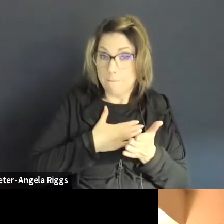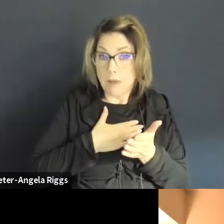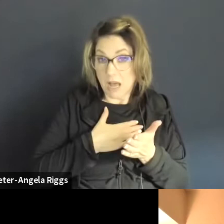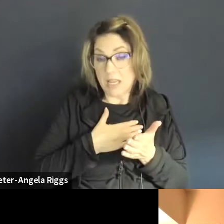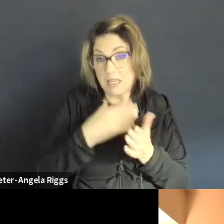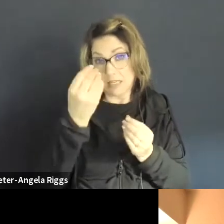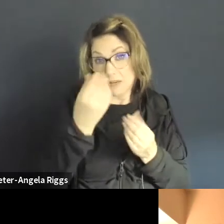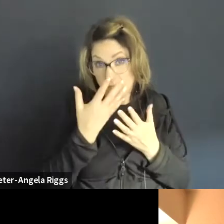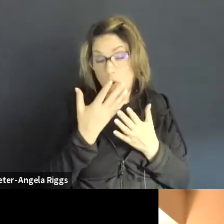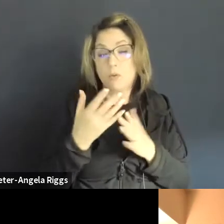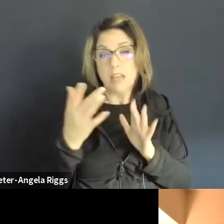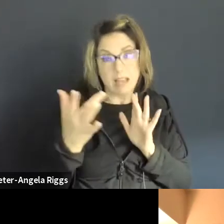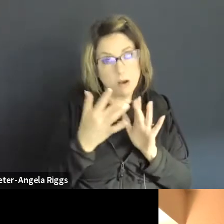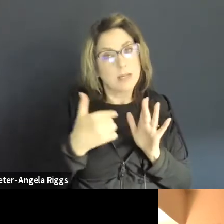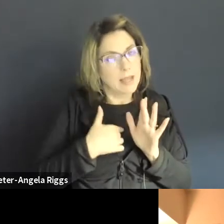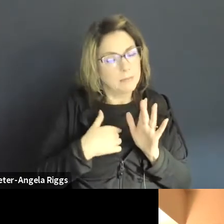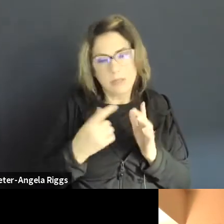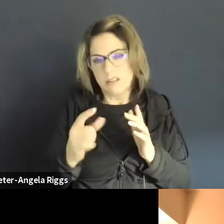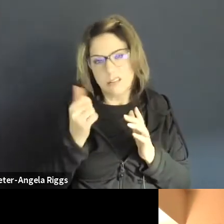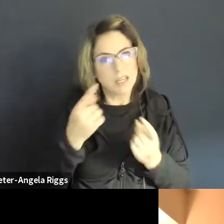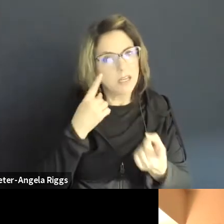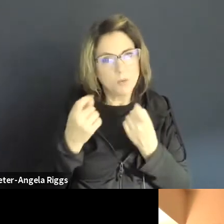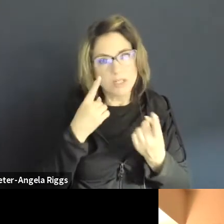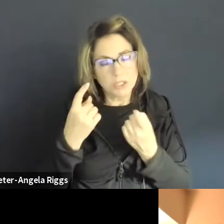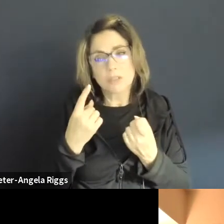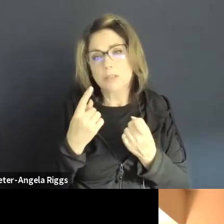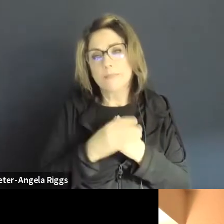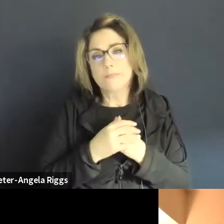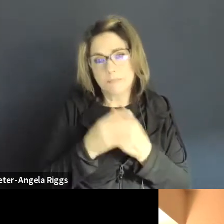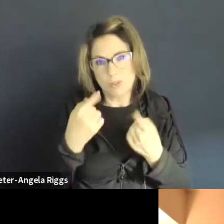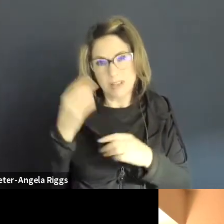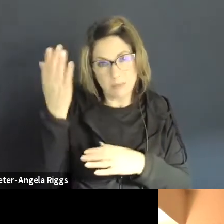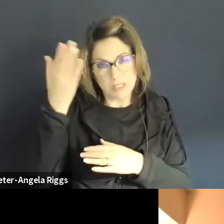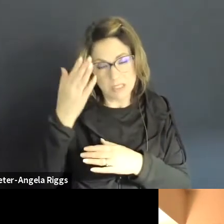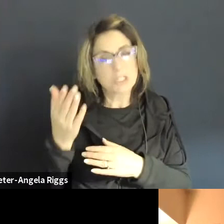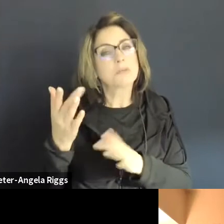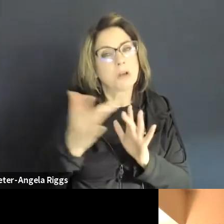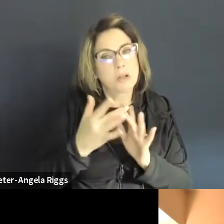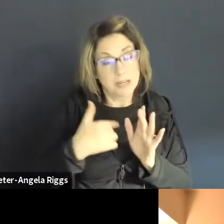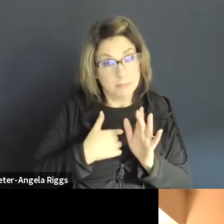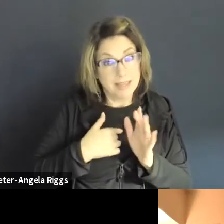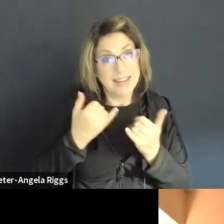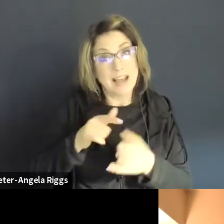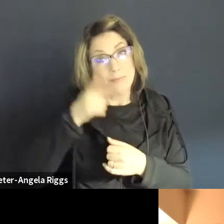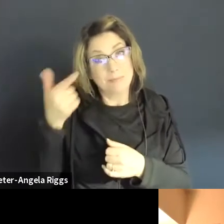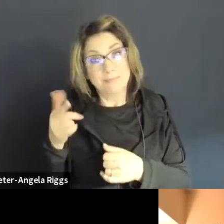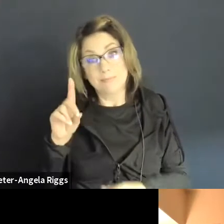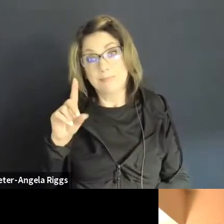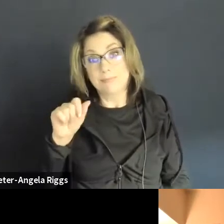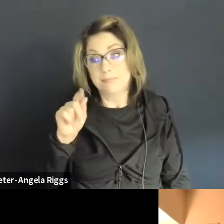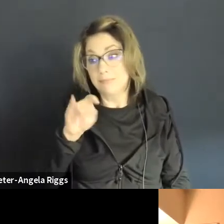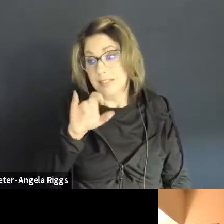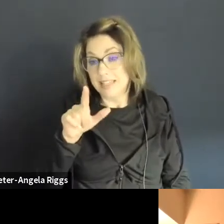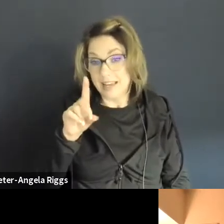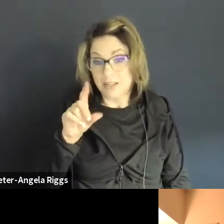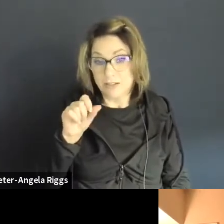box if you have any questions that will not be answered during this presentation. So now to Daniel Davis, it's over to